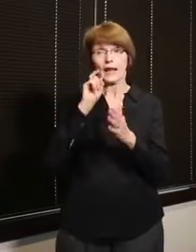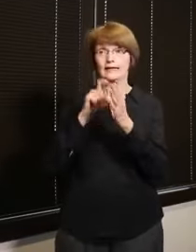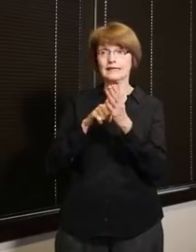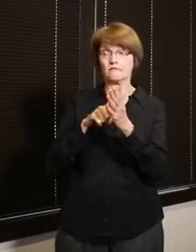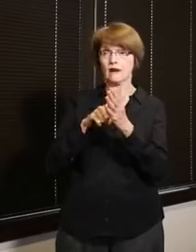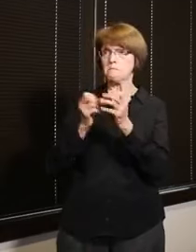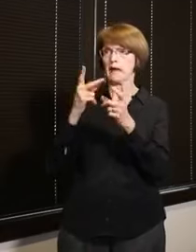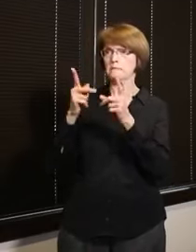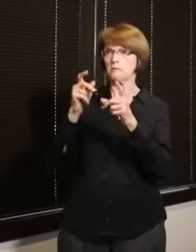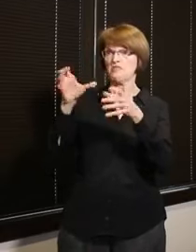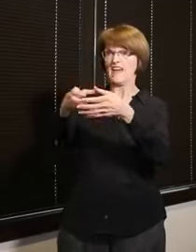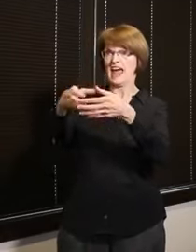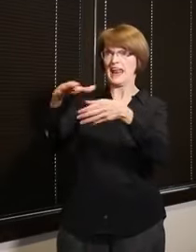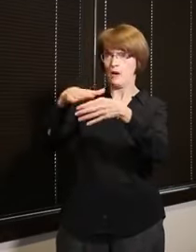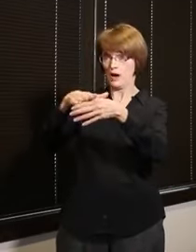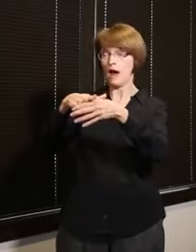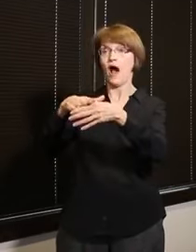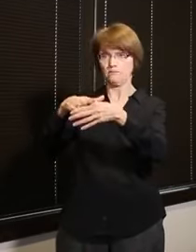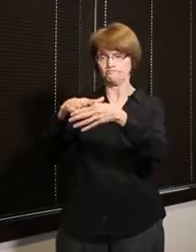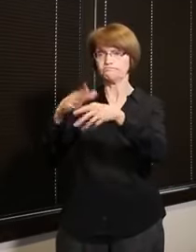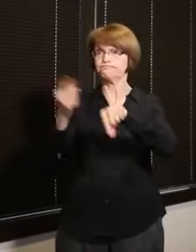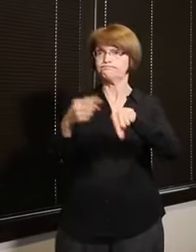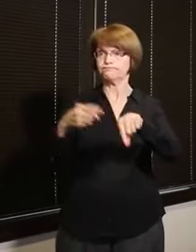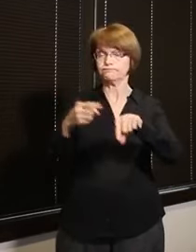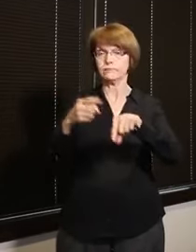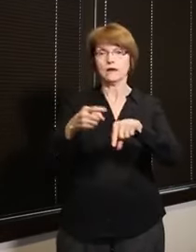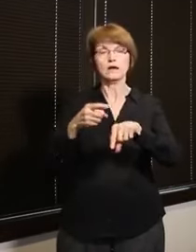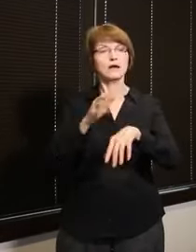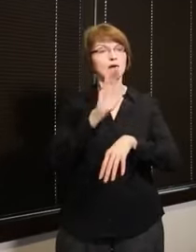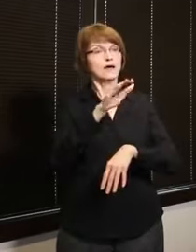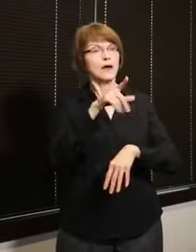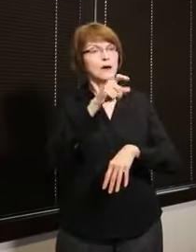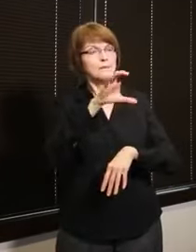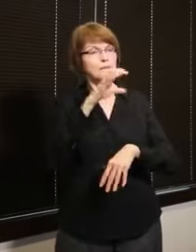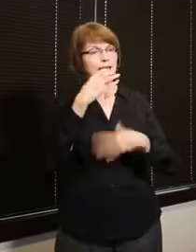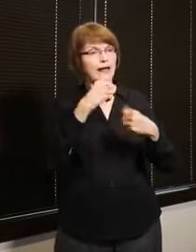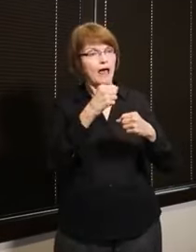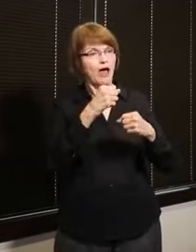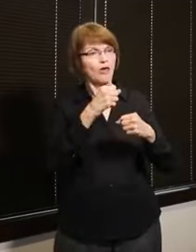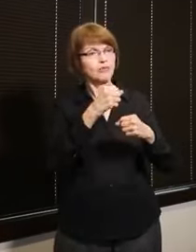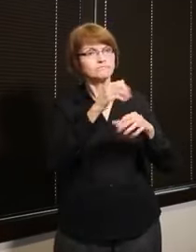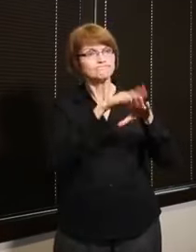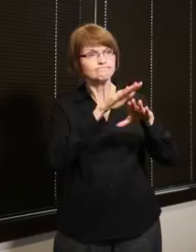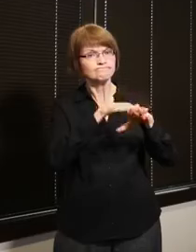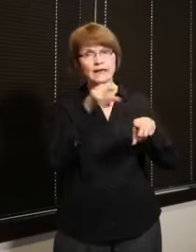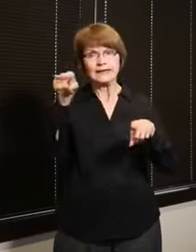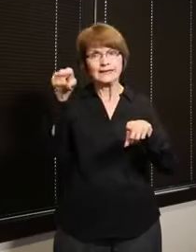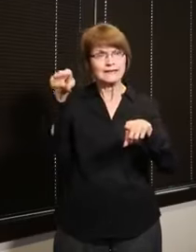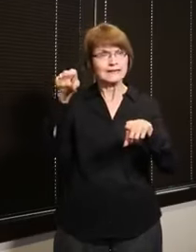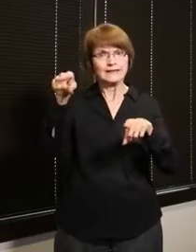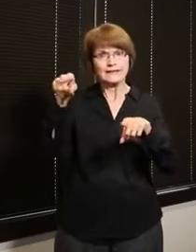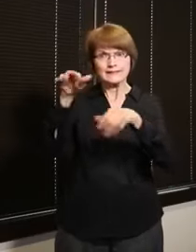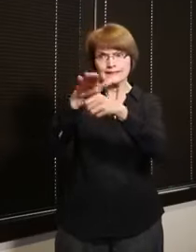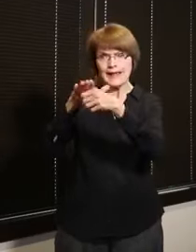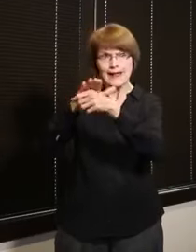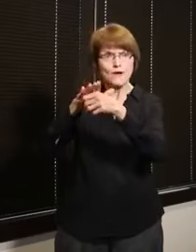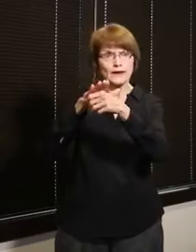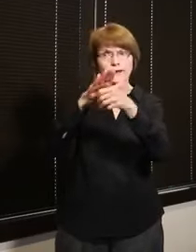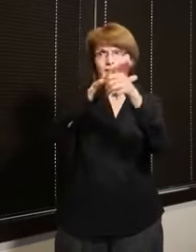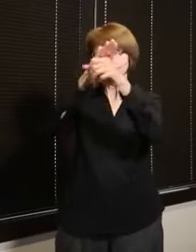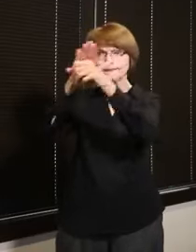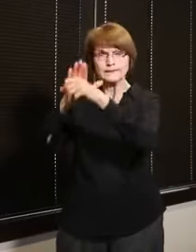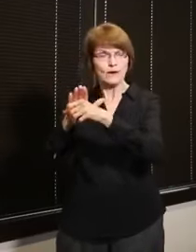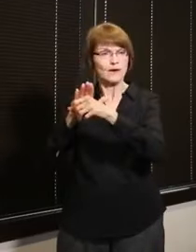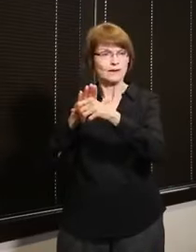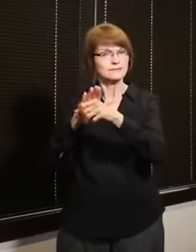we can work with our public health partners to say, hey, we're noticing some increase in cases from these different